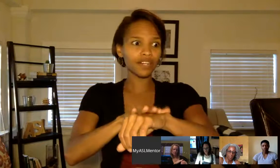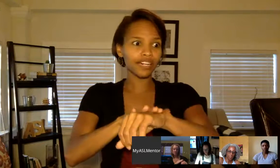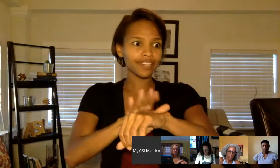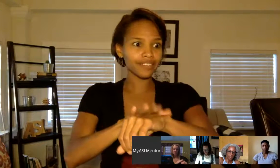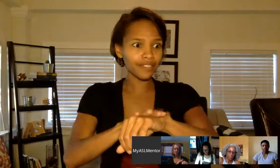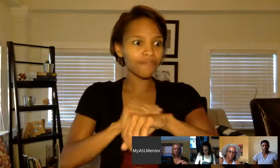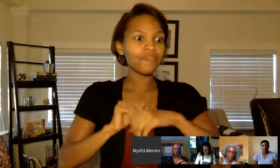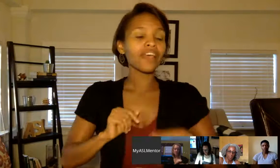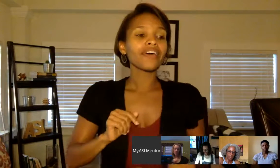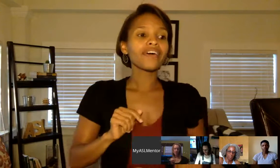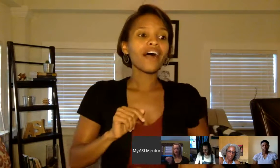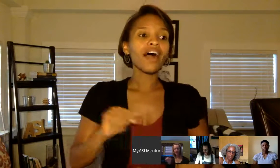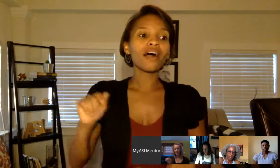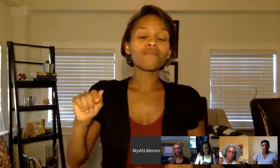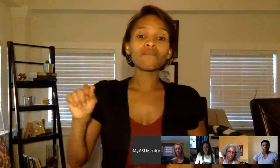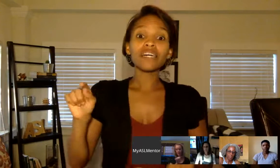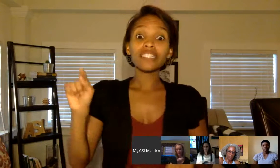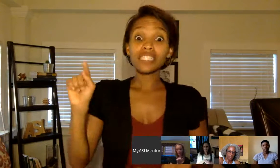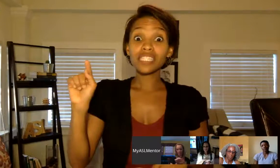now, guys.